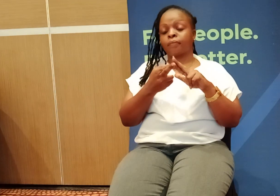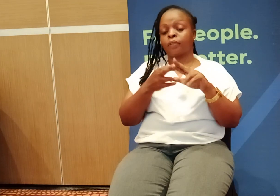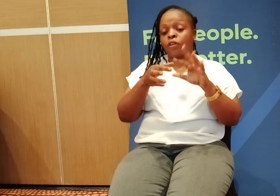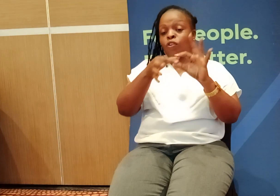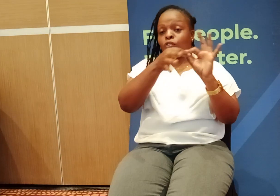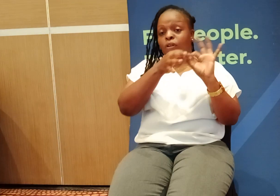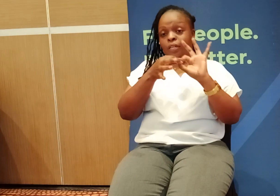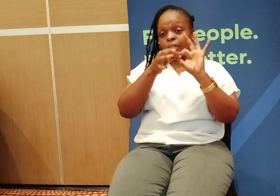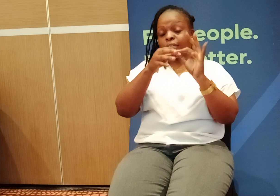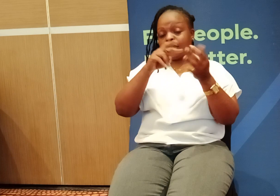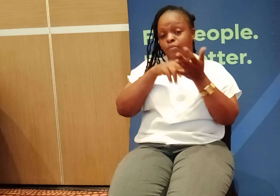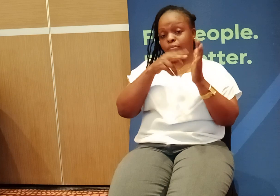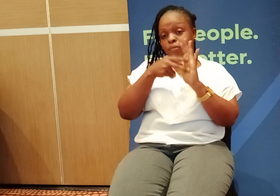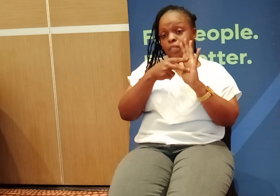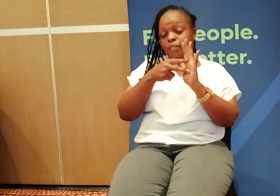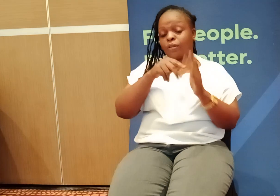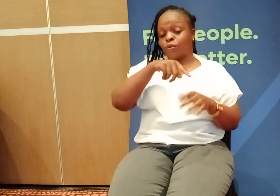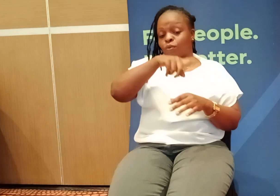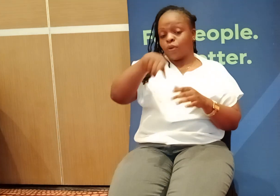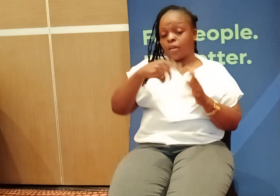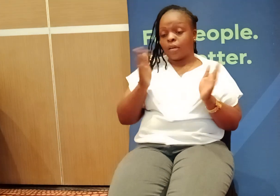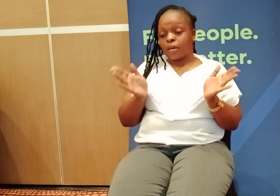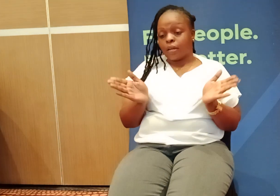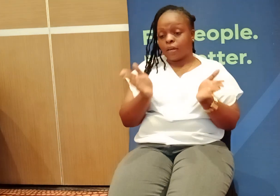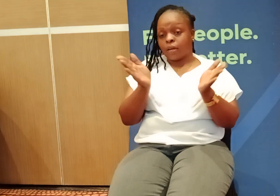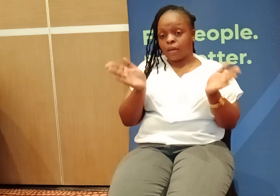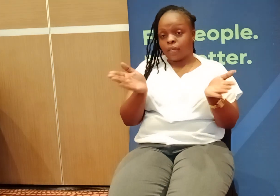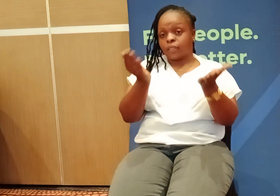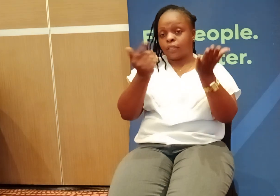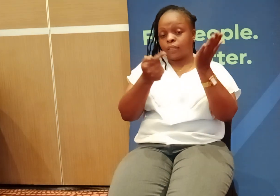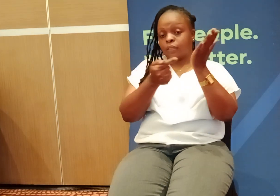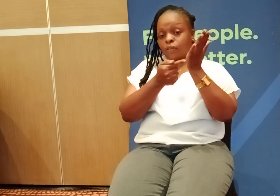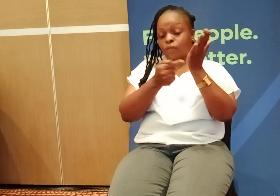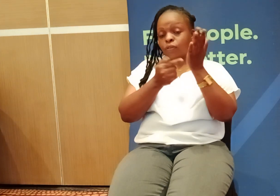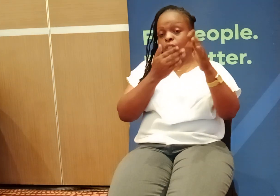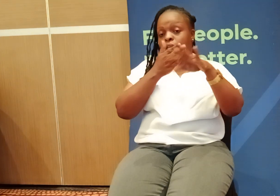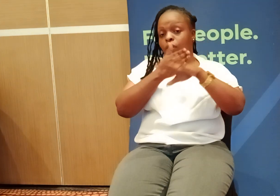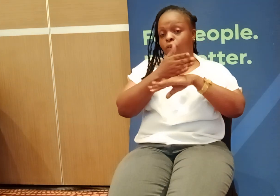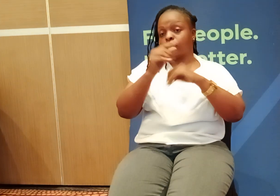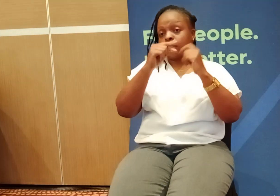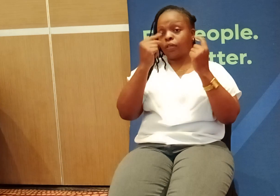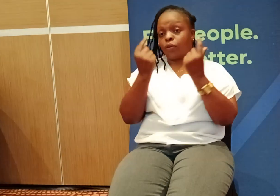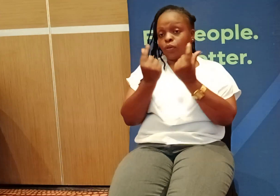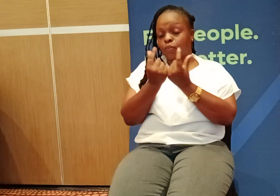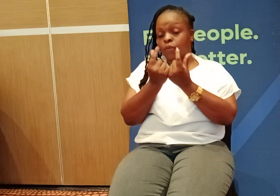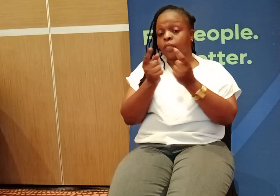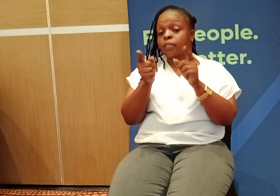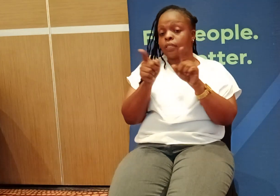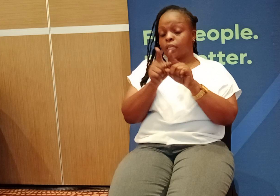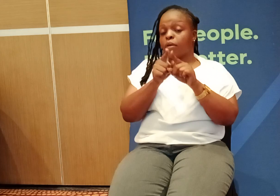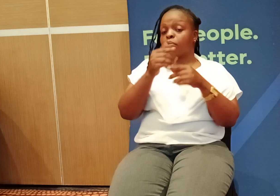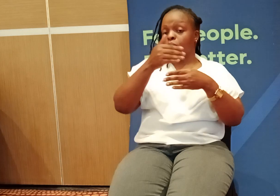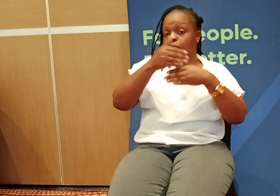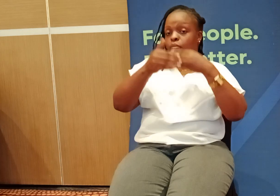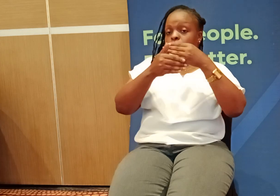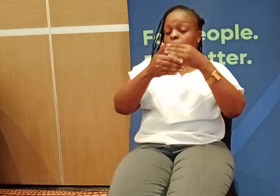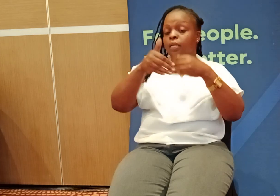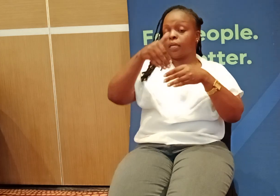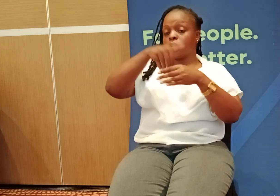Connected means we will enhance technology across the group and also build intergroup